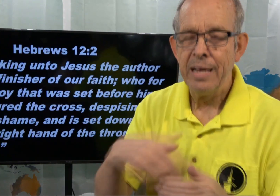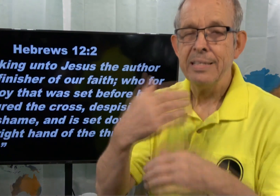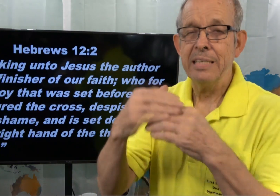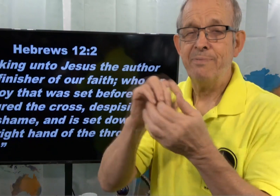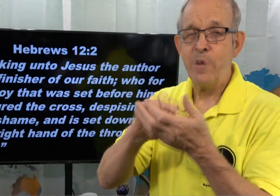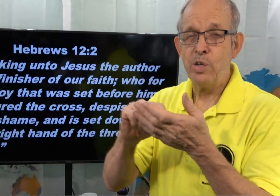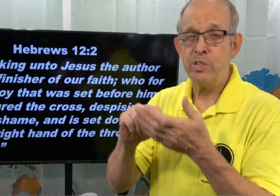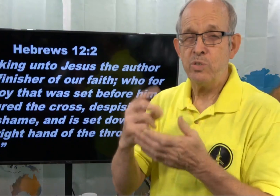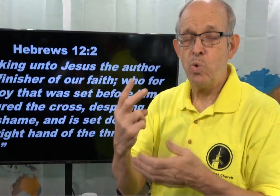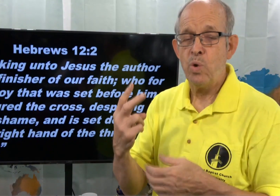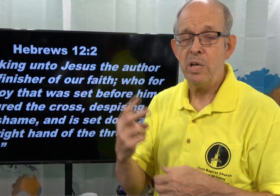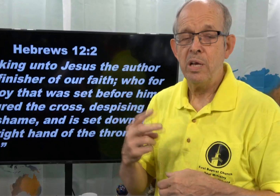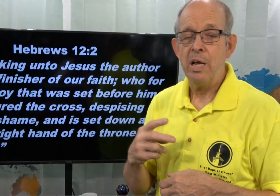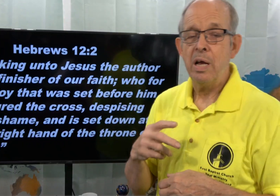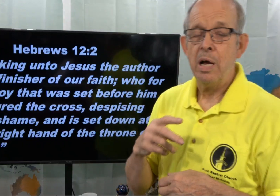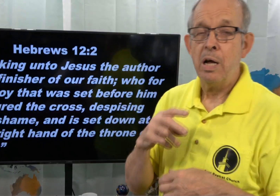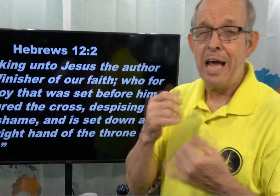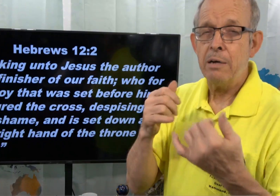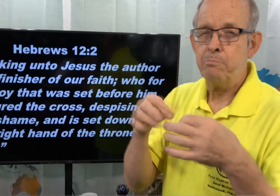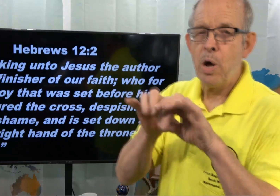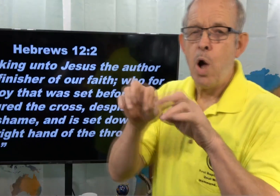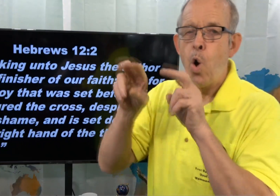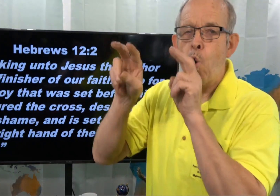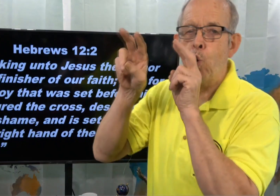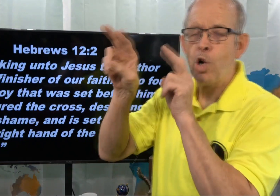That's first to not looking.